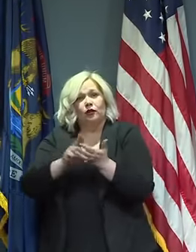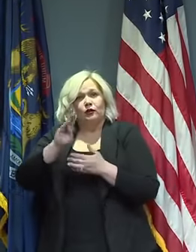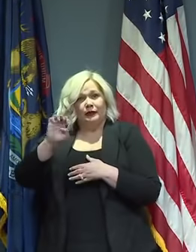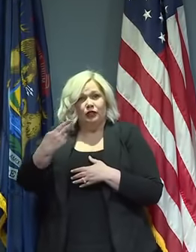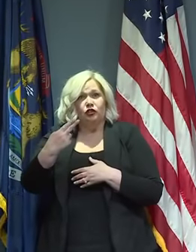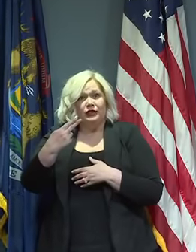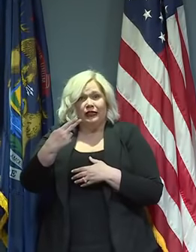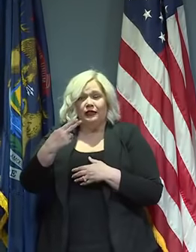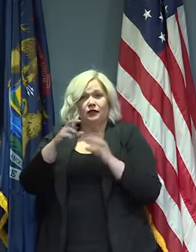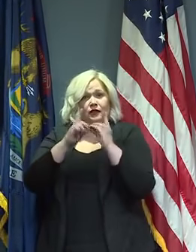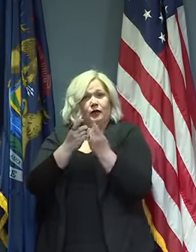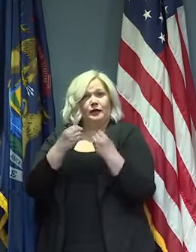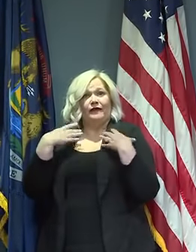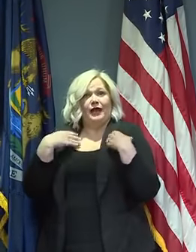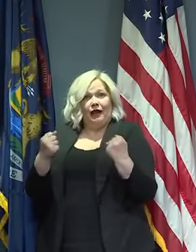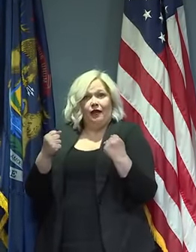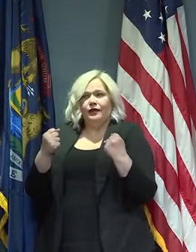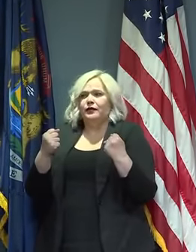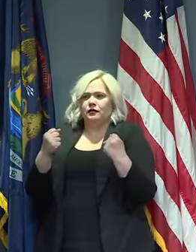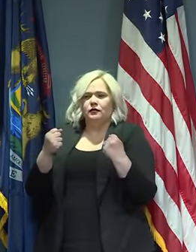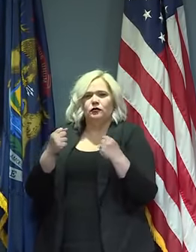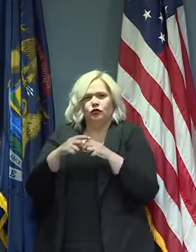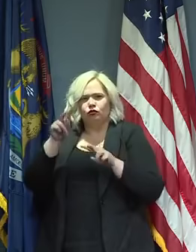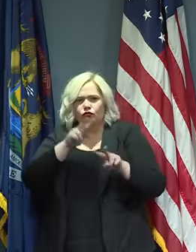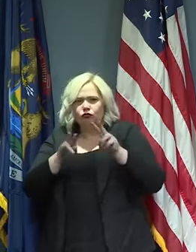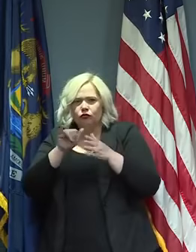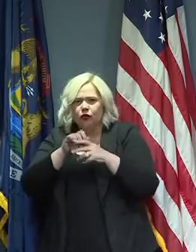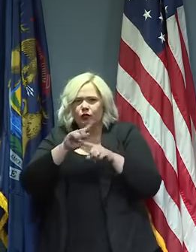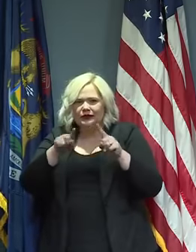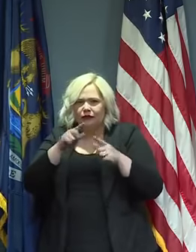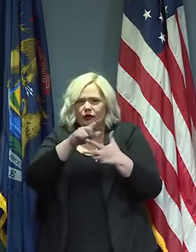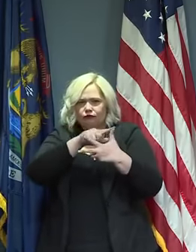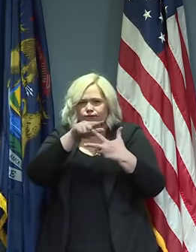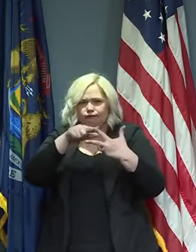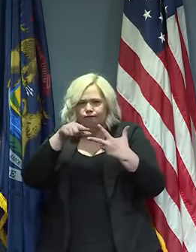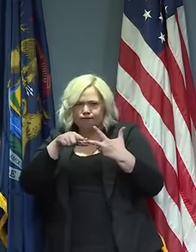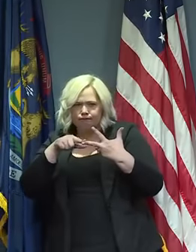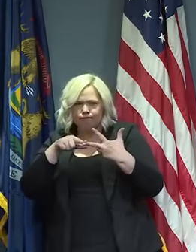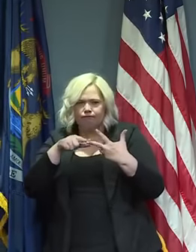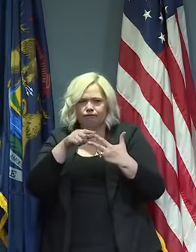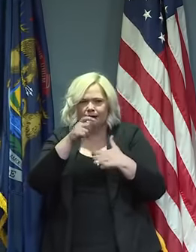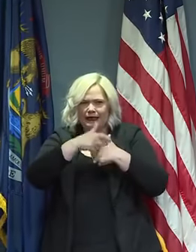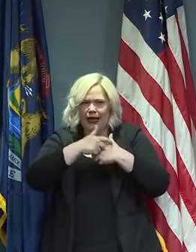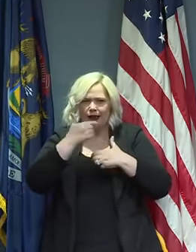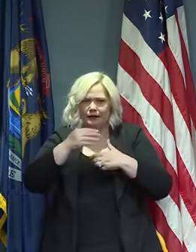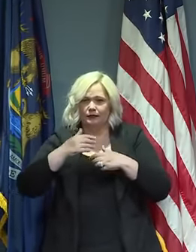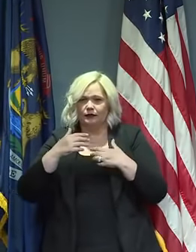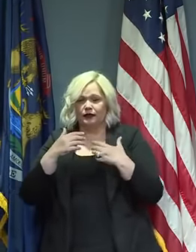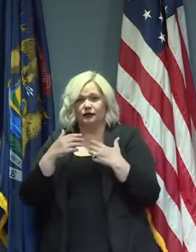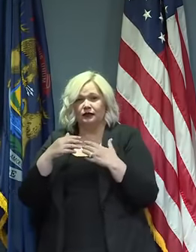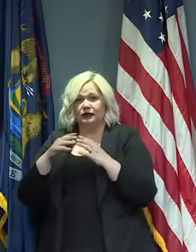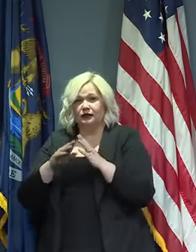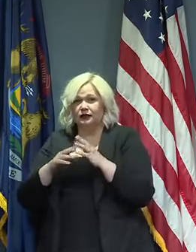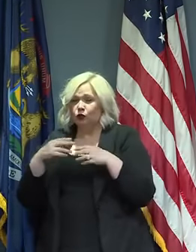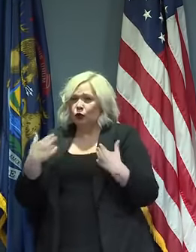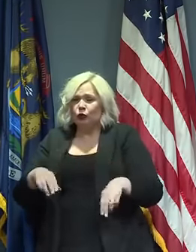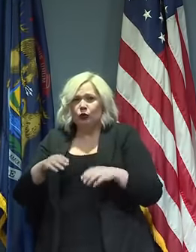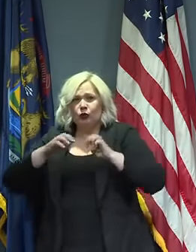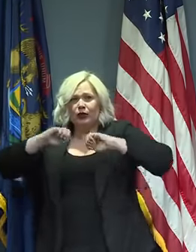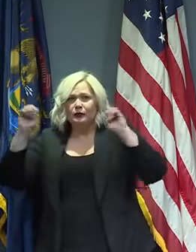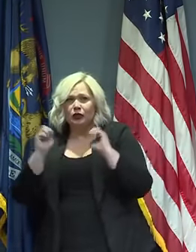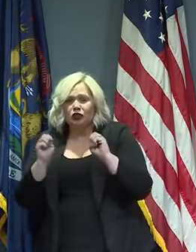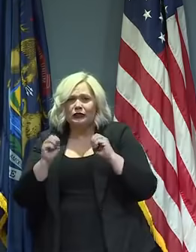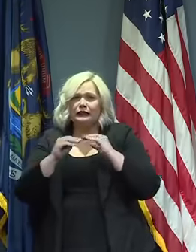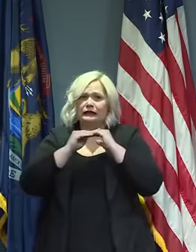define the triggers for each of these phases. And as we move through the 3 phases, increasing levels of